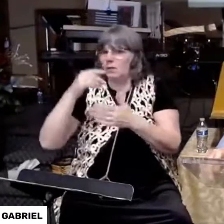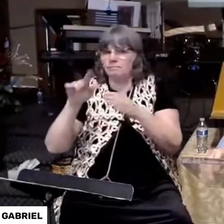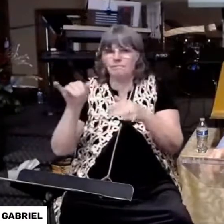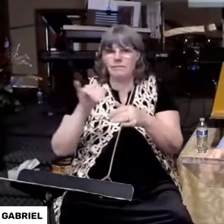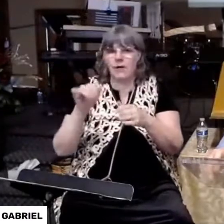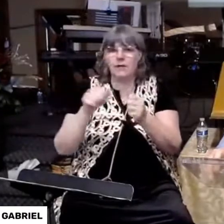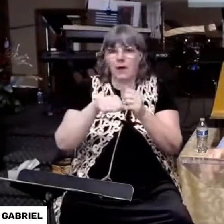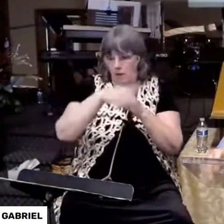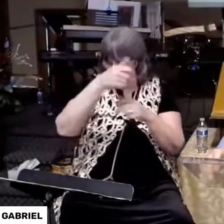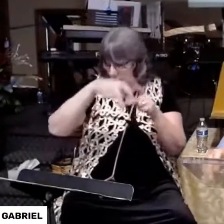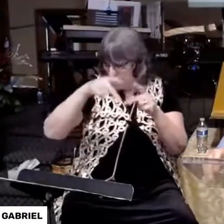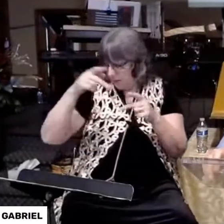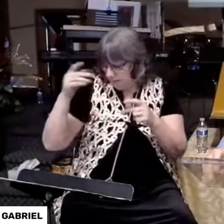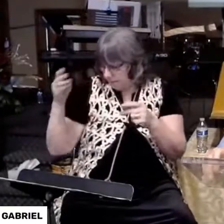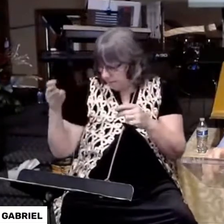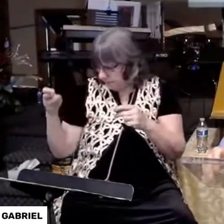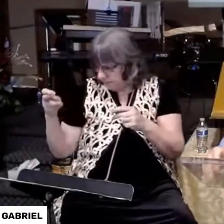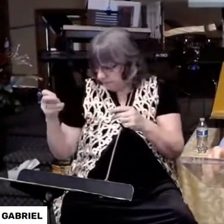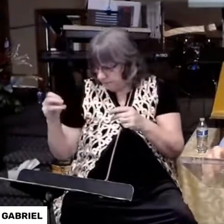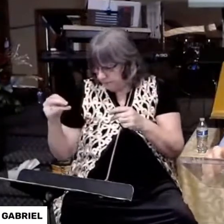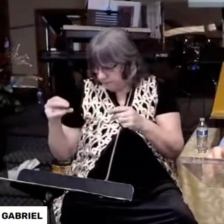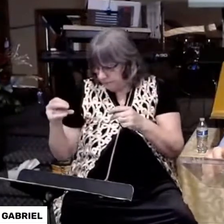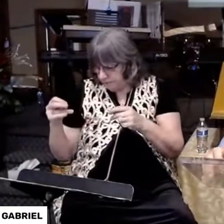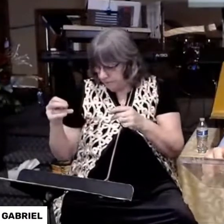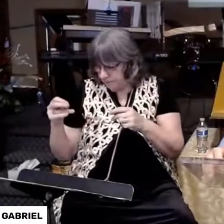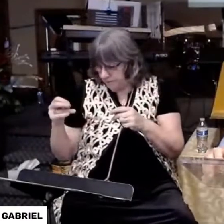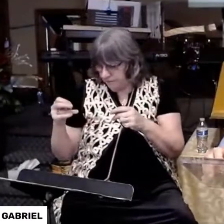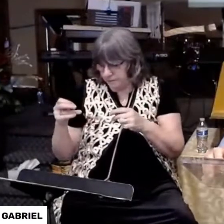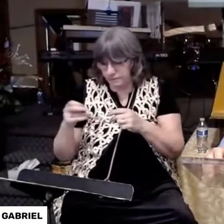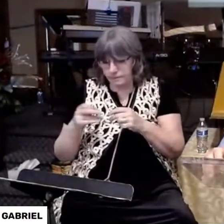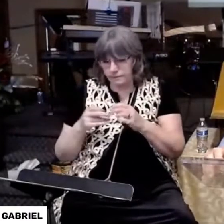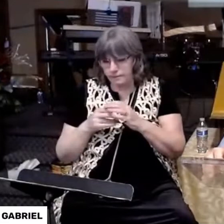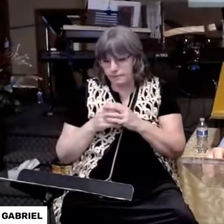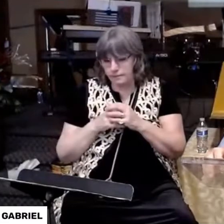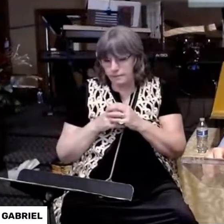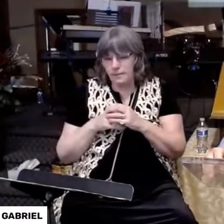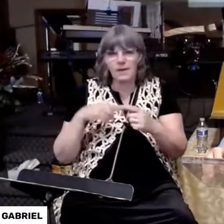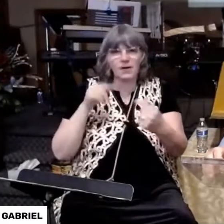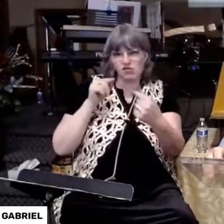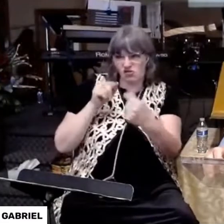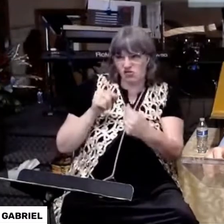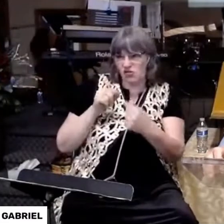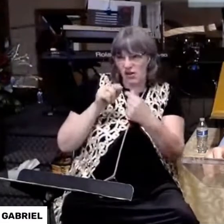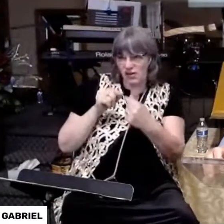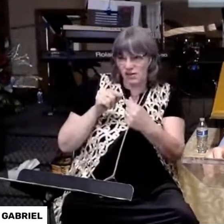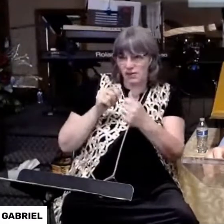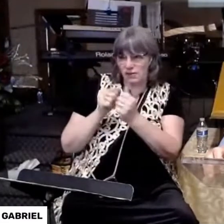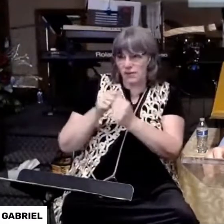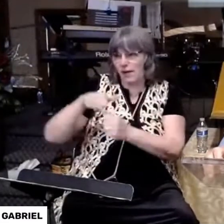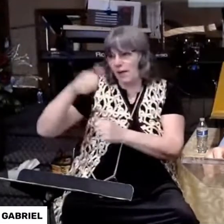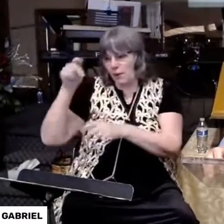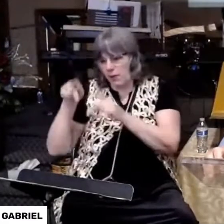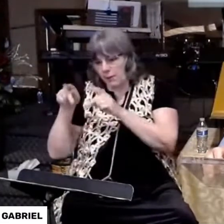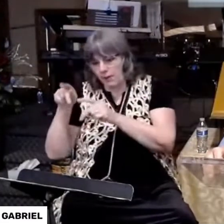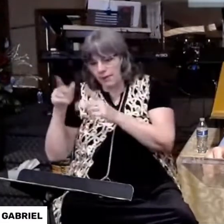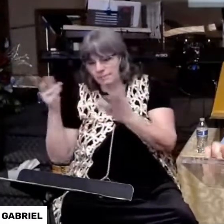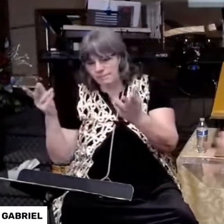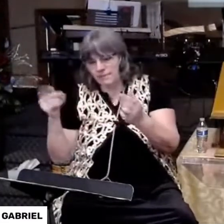concerning issues of love, justice, wealth,